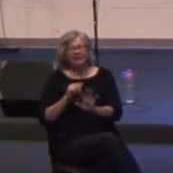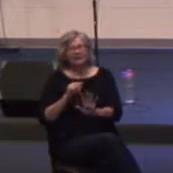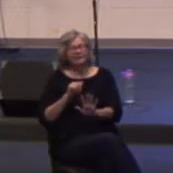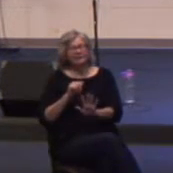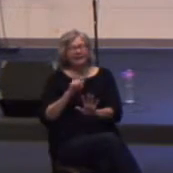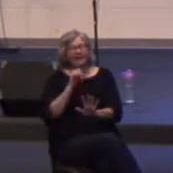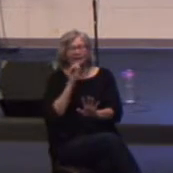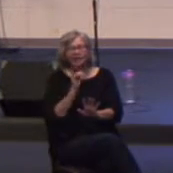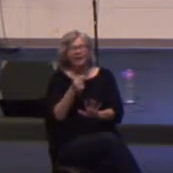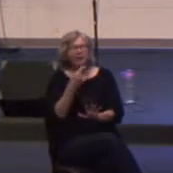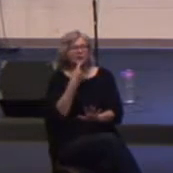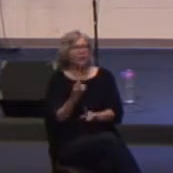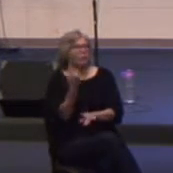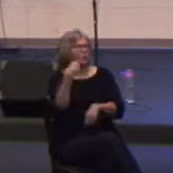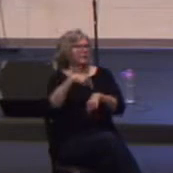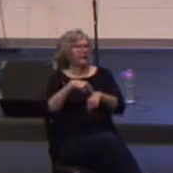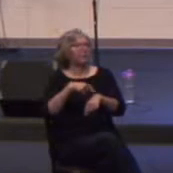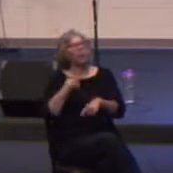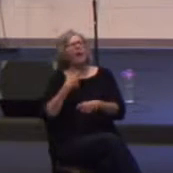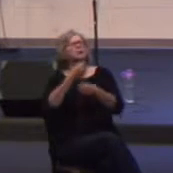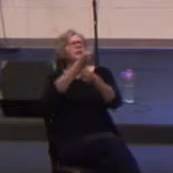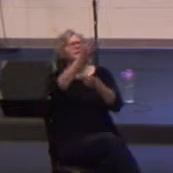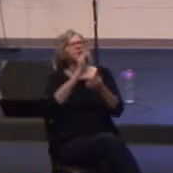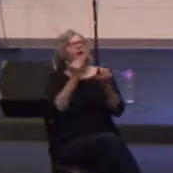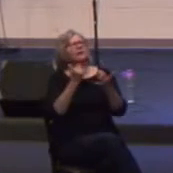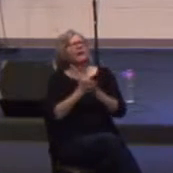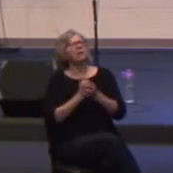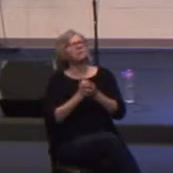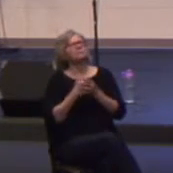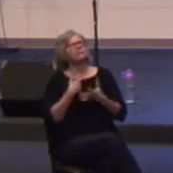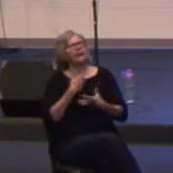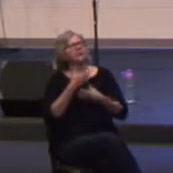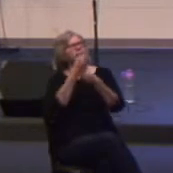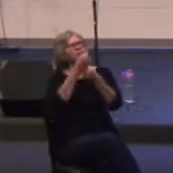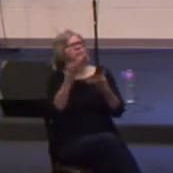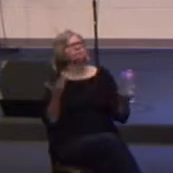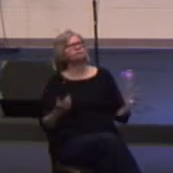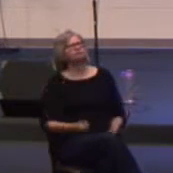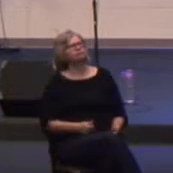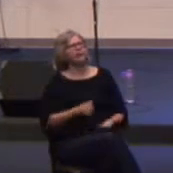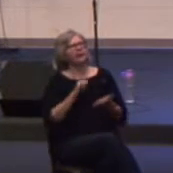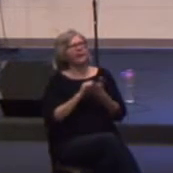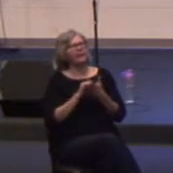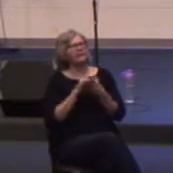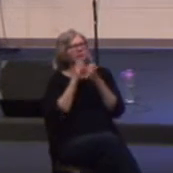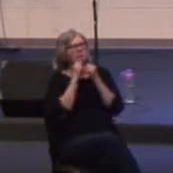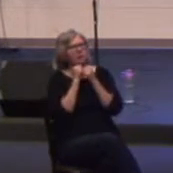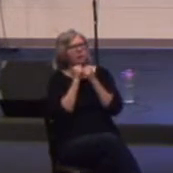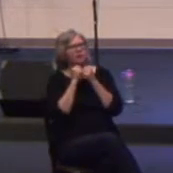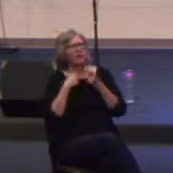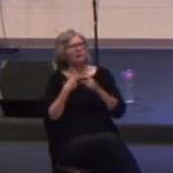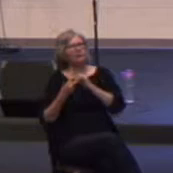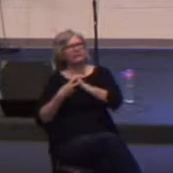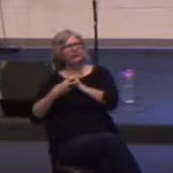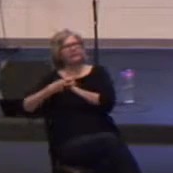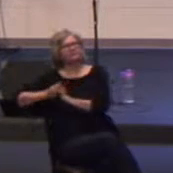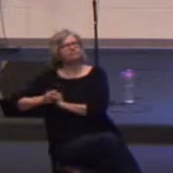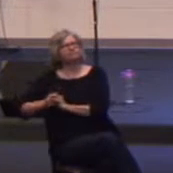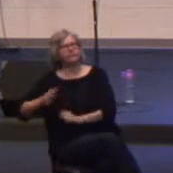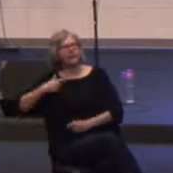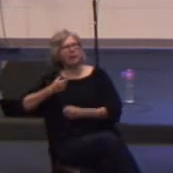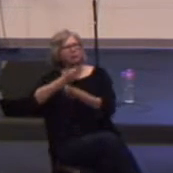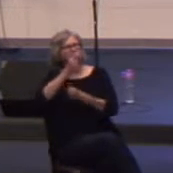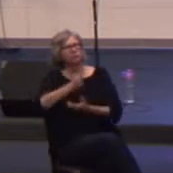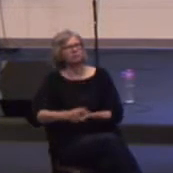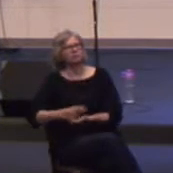something you simply like put up on a wall and go, oh, look at my trust. Look at how nice that is. It's not something you take and you lock away in a box and put it in the